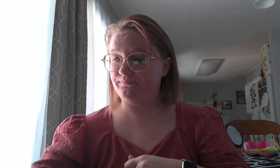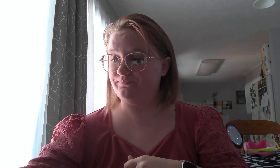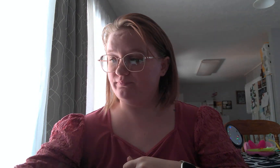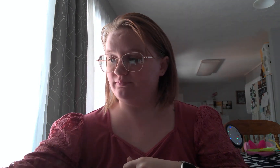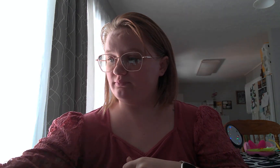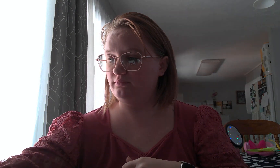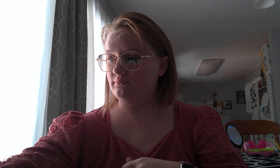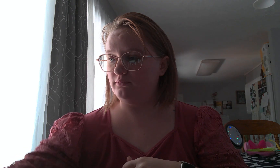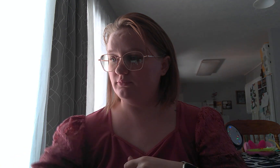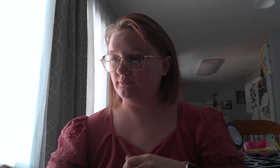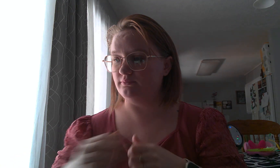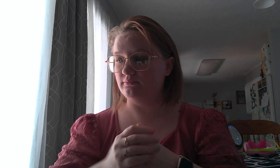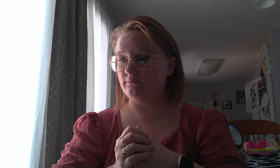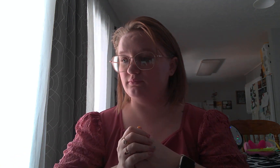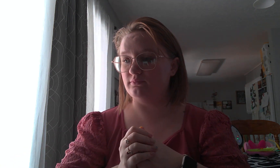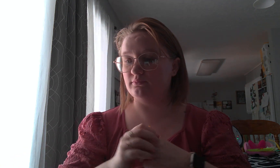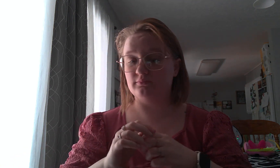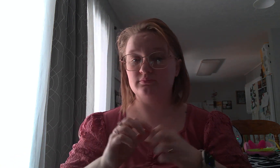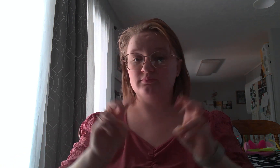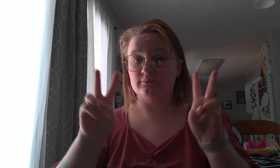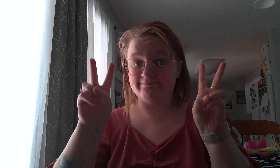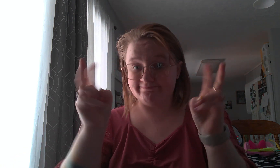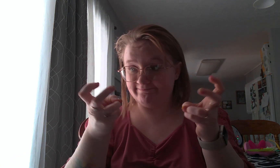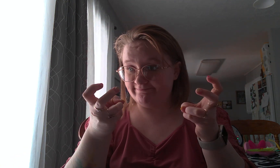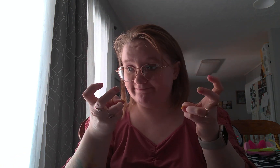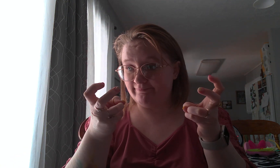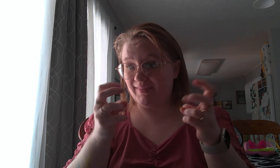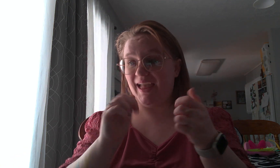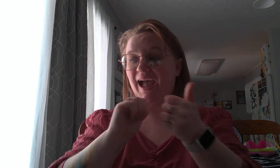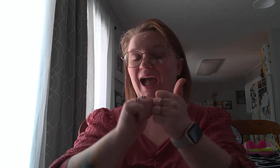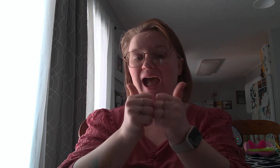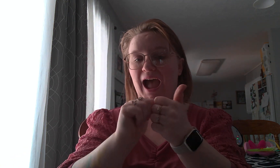Recently, I watched a TED Talk